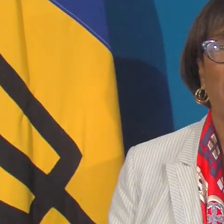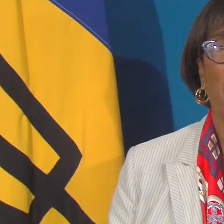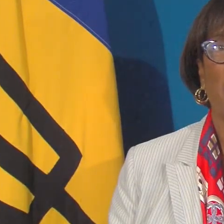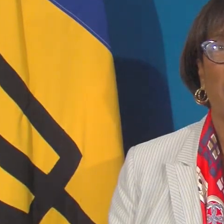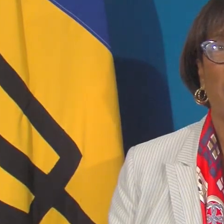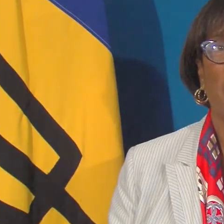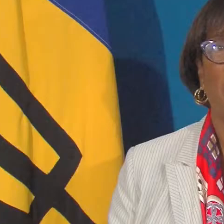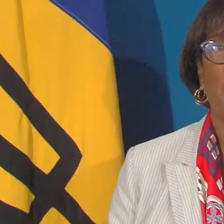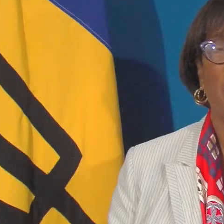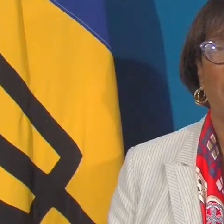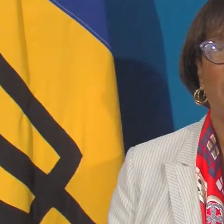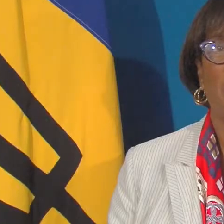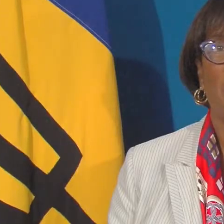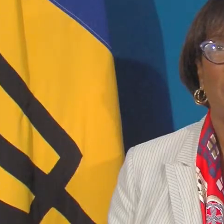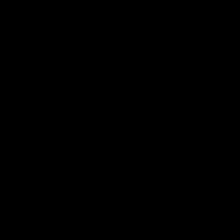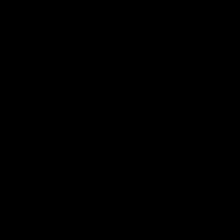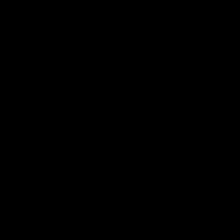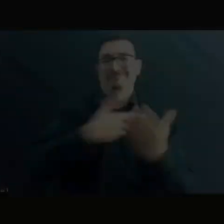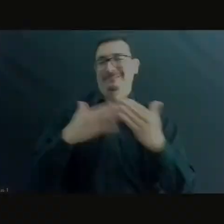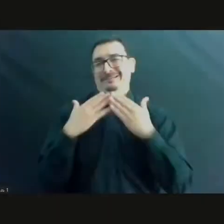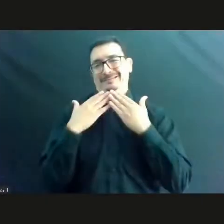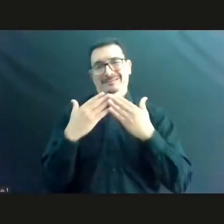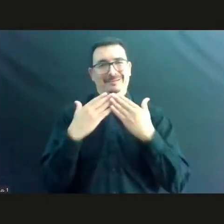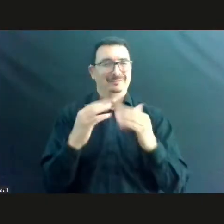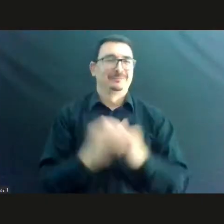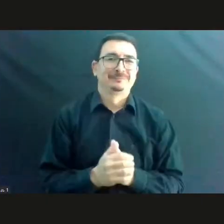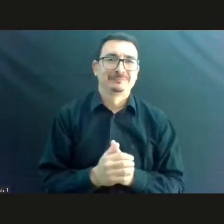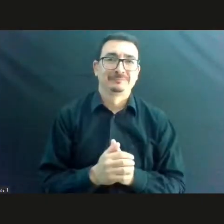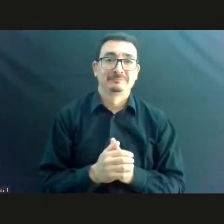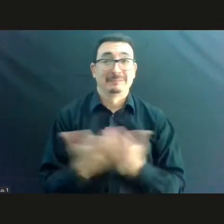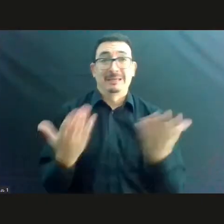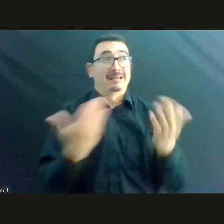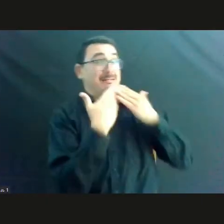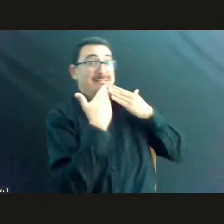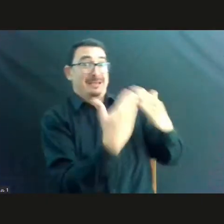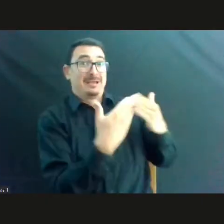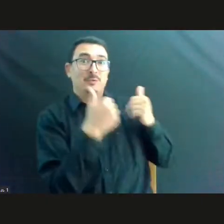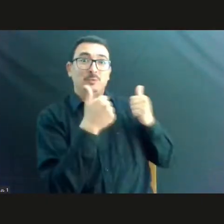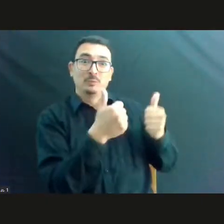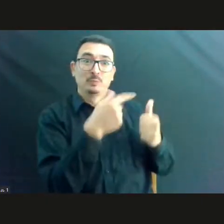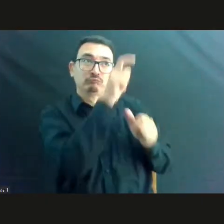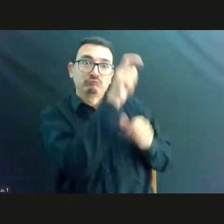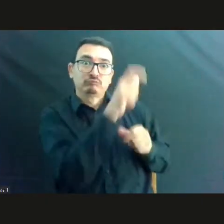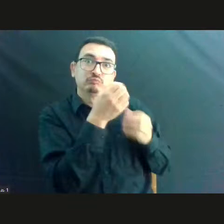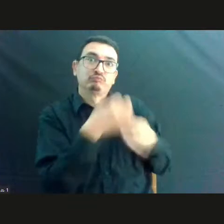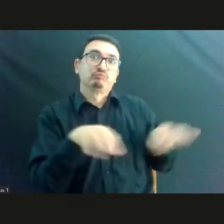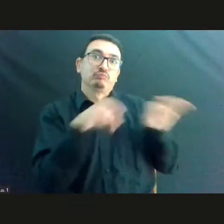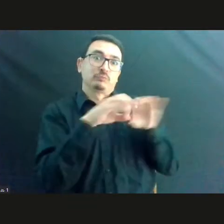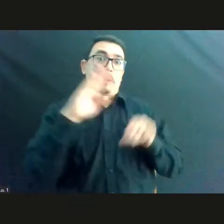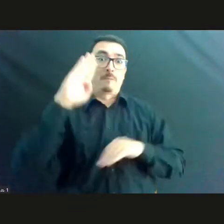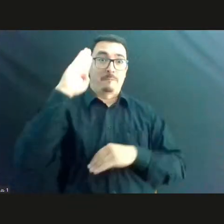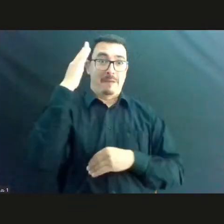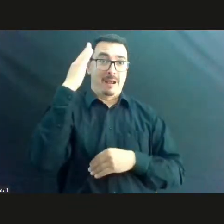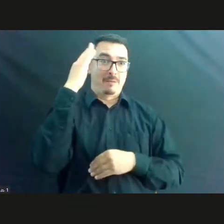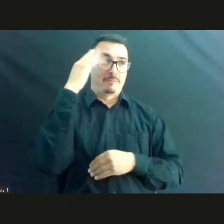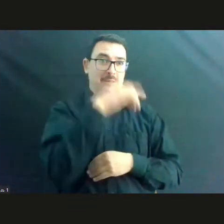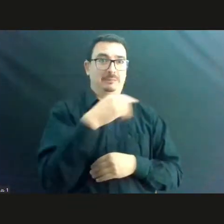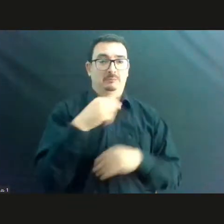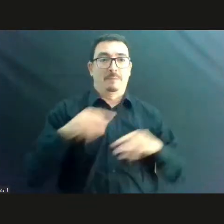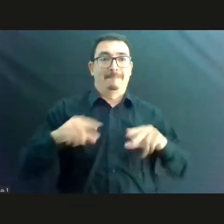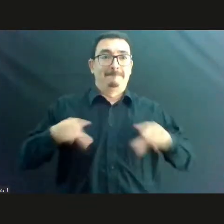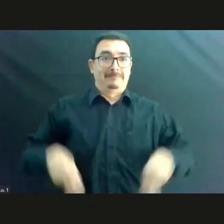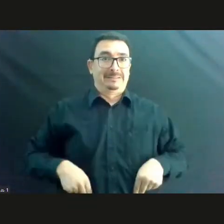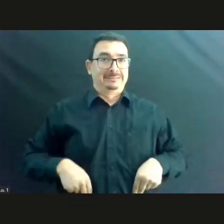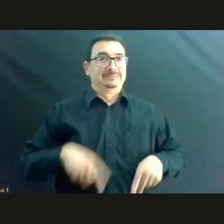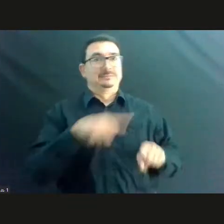Thank you so much there, the Honorable Minister from Barbados, Sandra Husbands, Minister in the Ministry of Foreign Trade, in the Ministry of